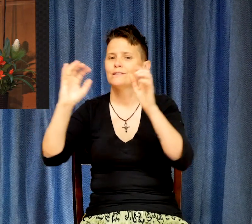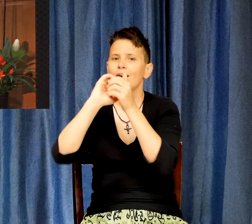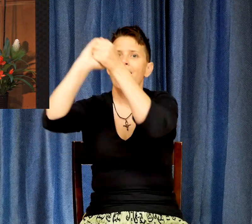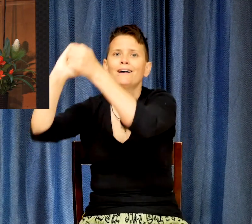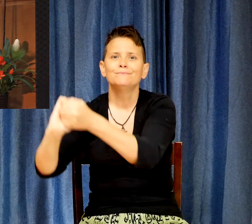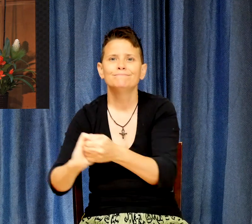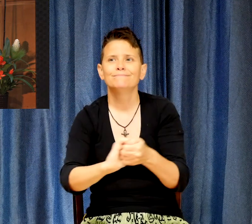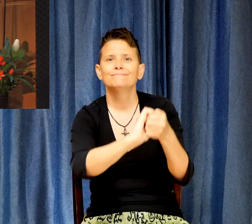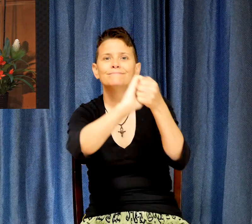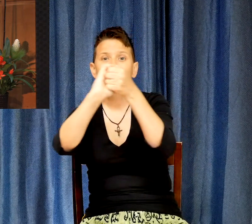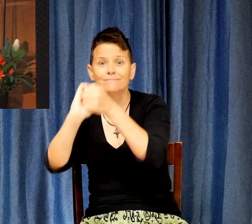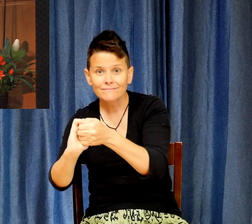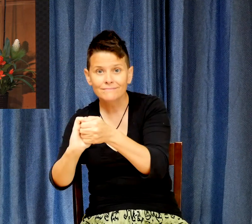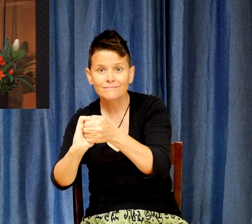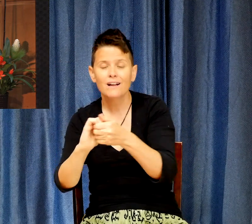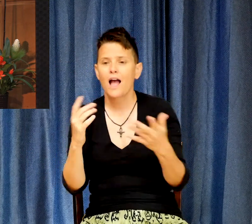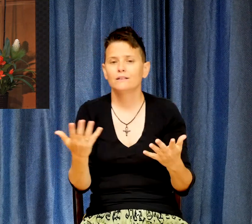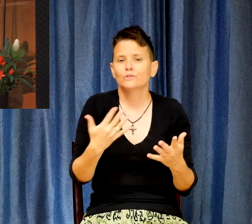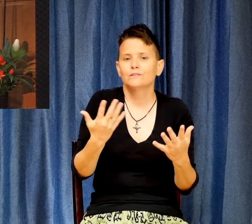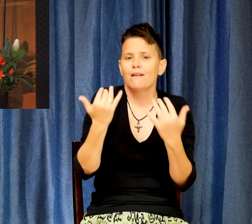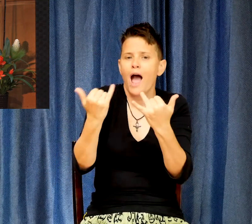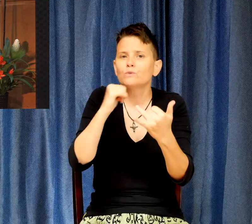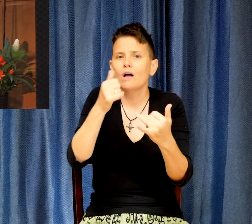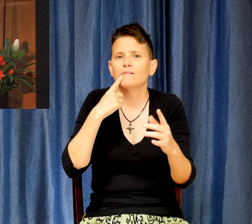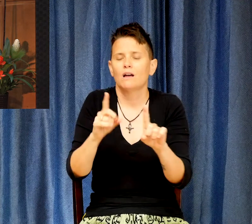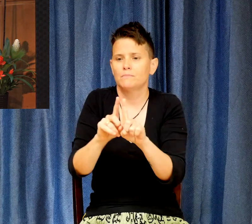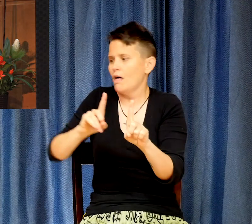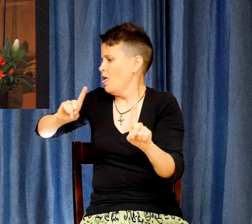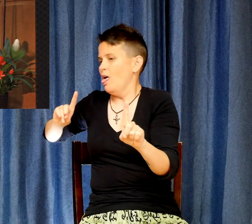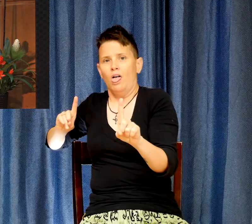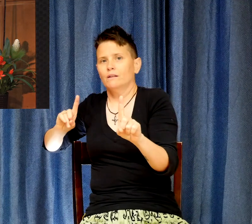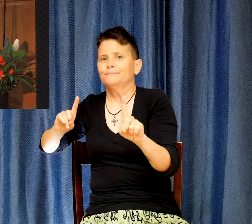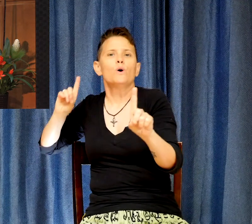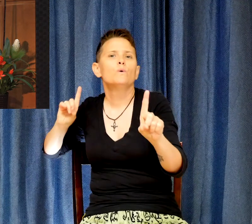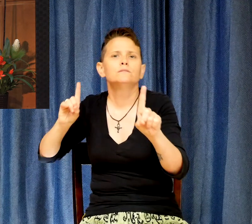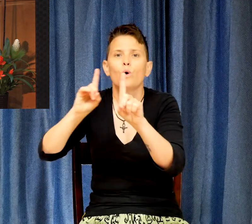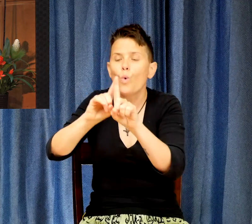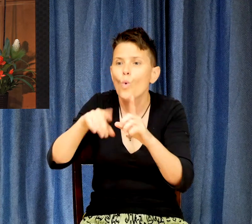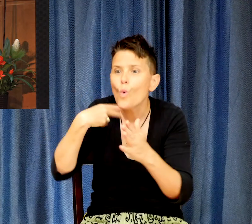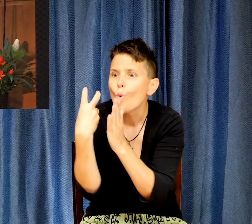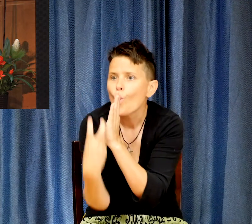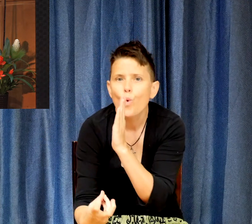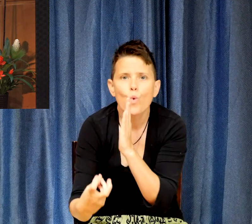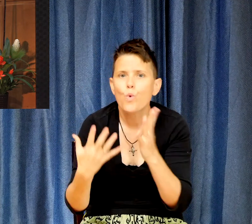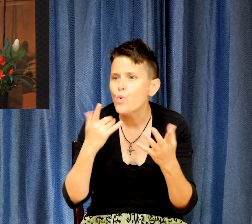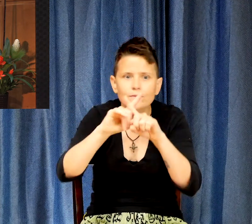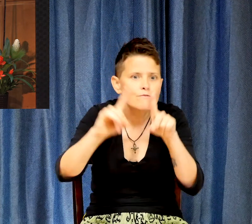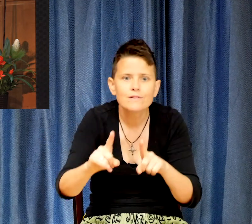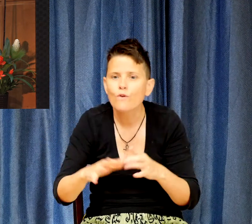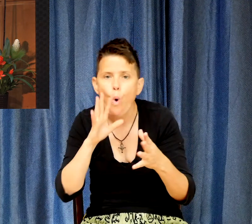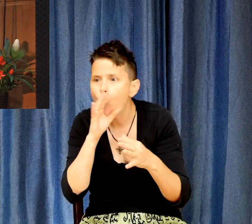but a time to dig in, a time to dig deeper into our humanity and reach higher into